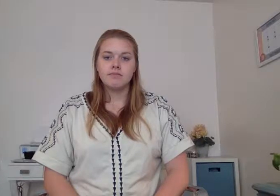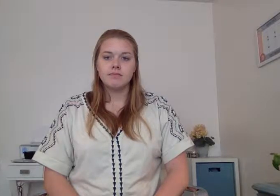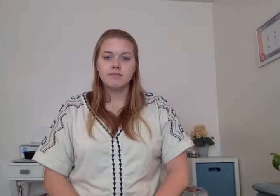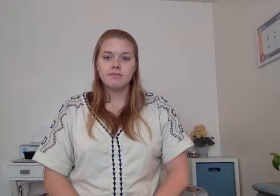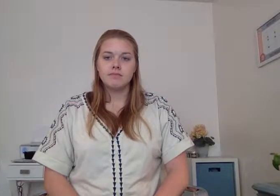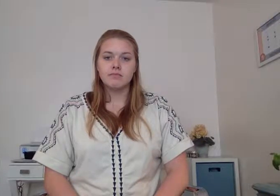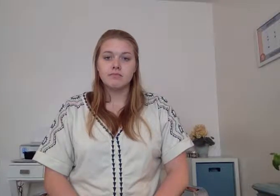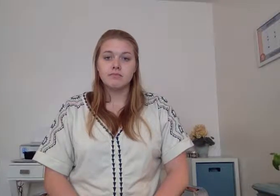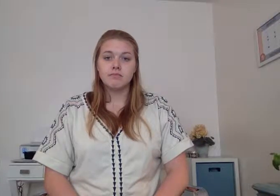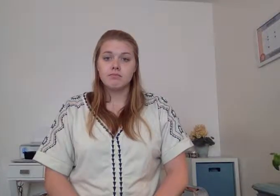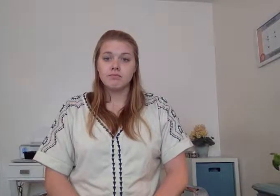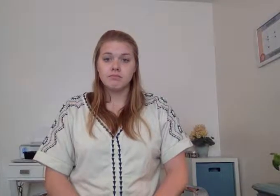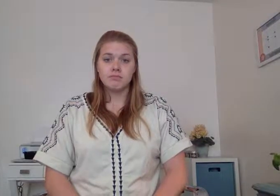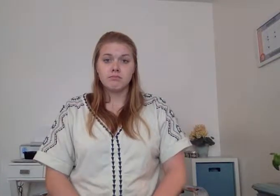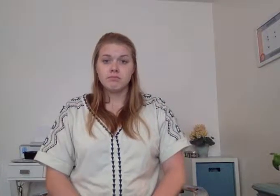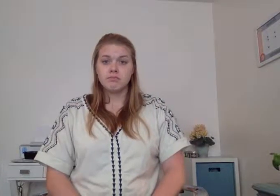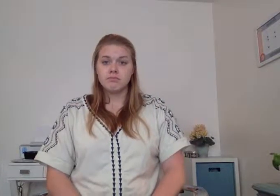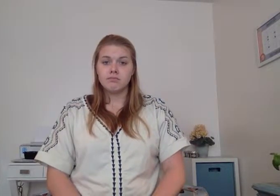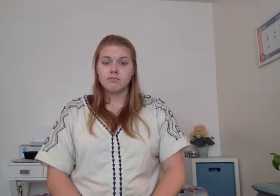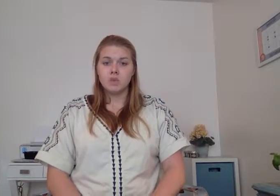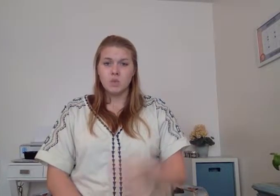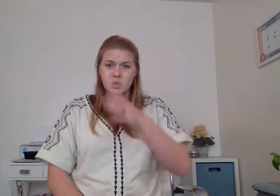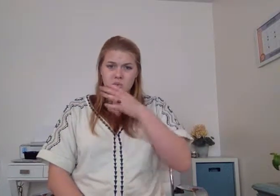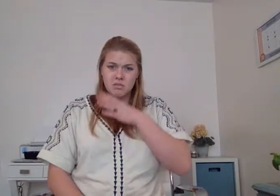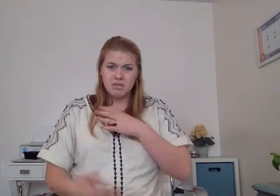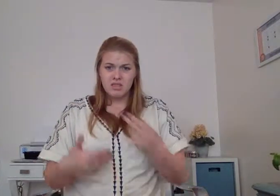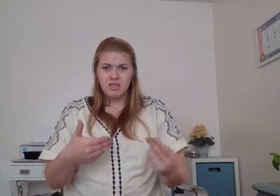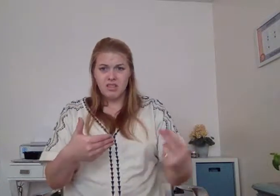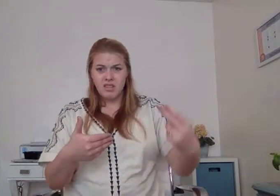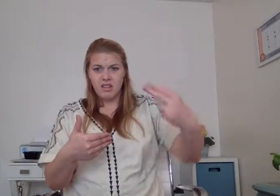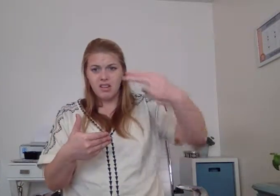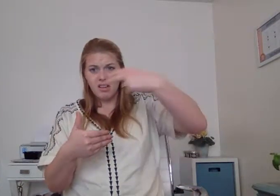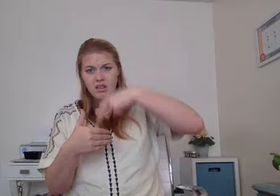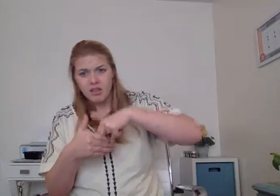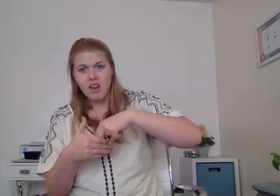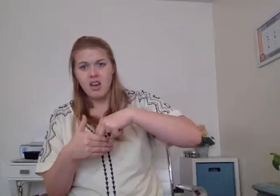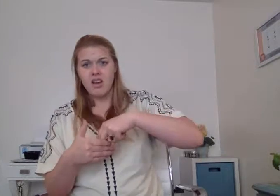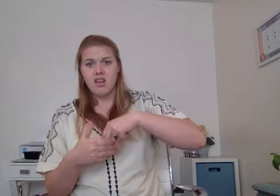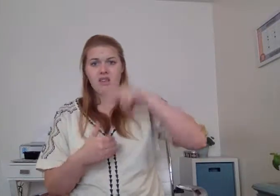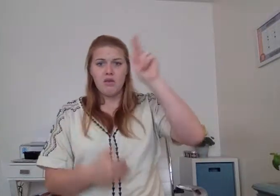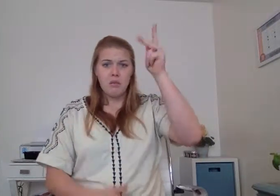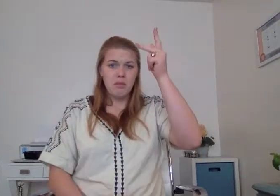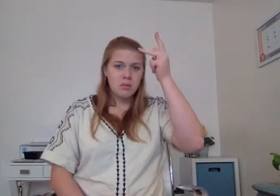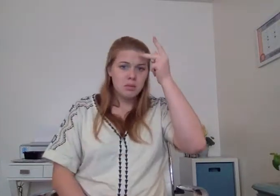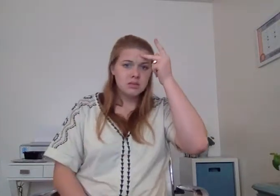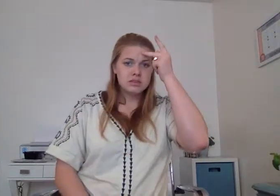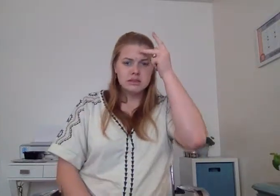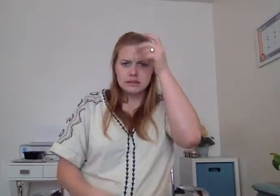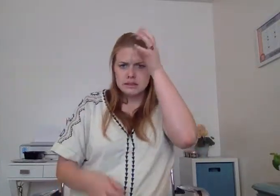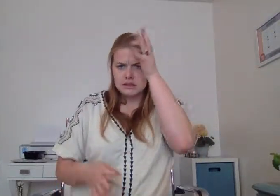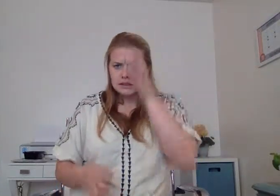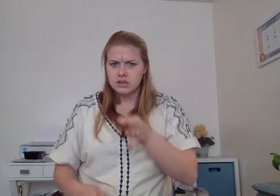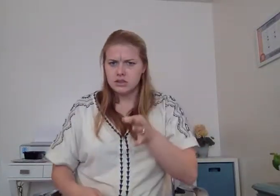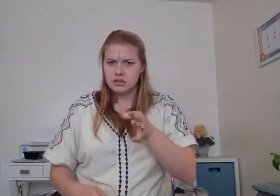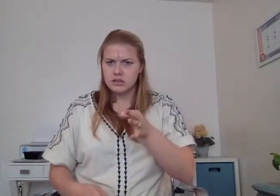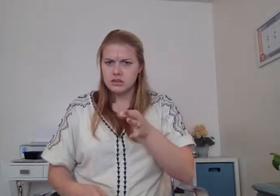it is right that women be involved on my behalf in the policies and the decisions that will affect my